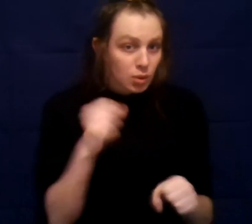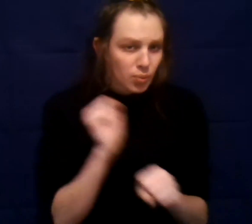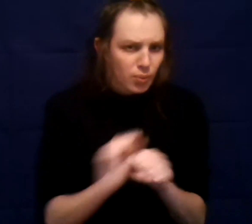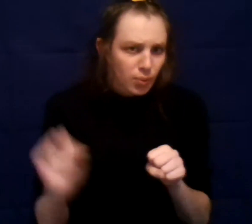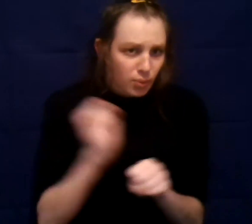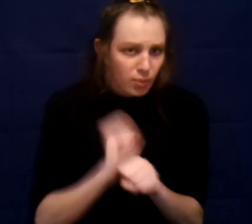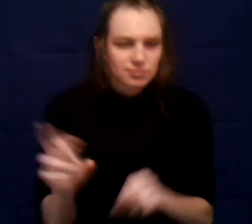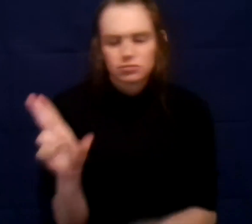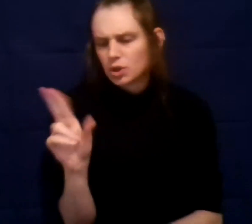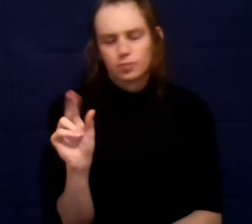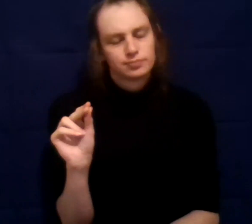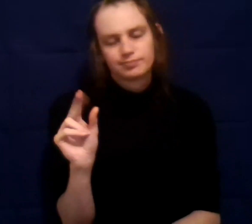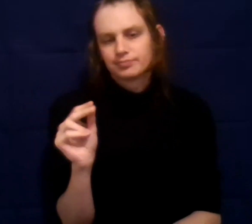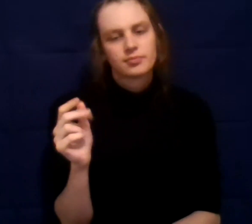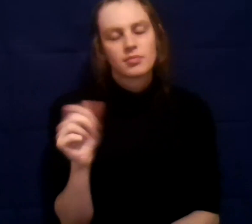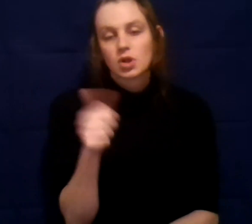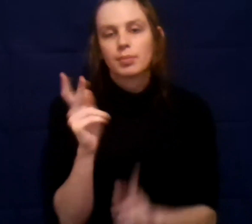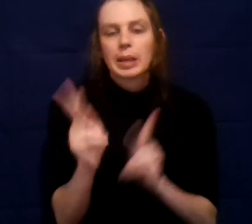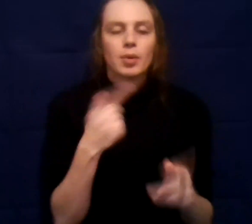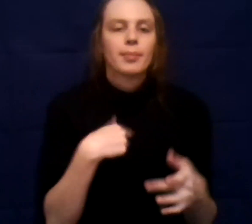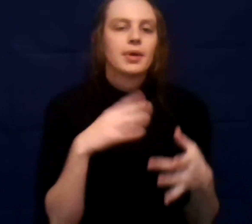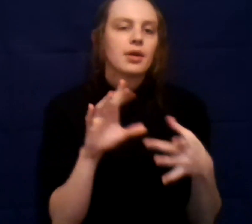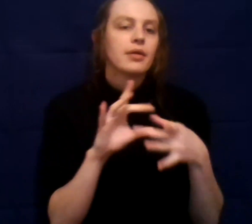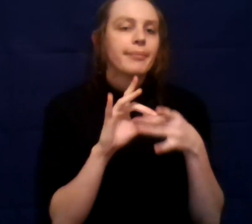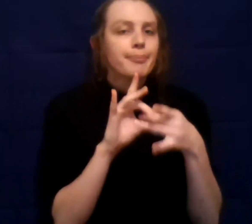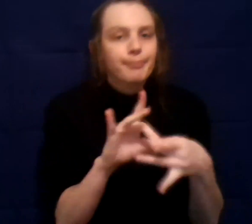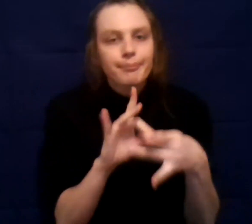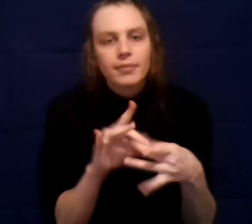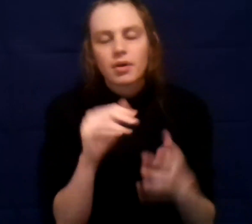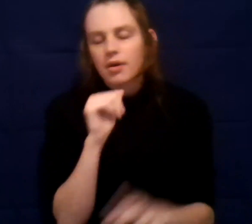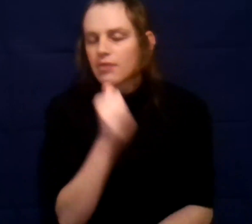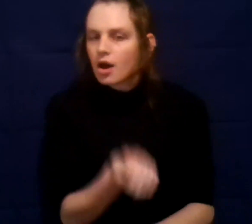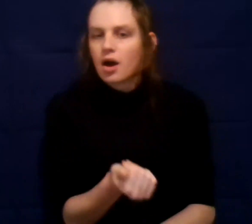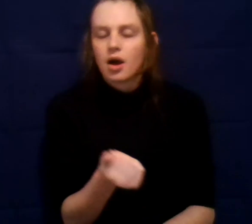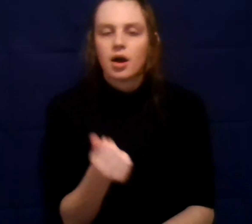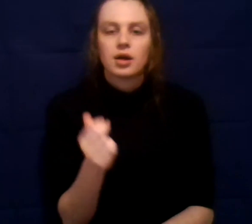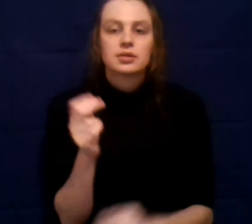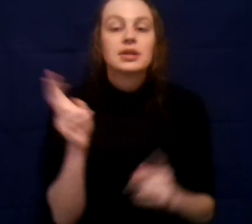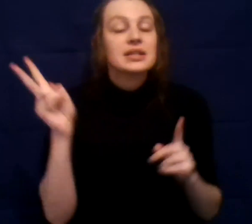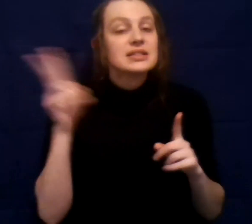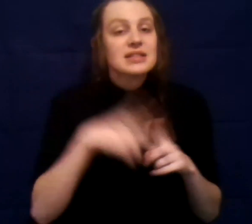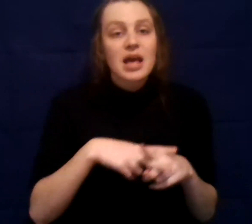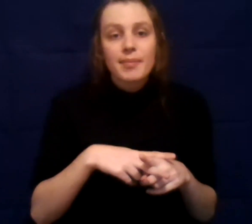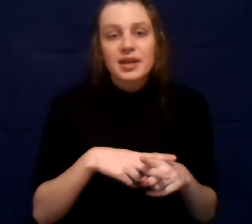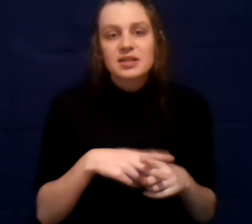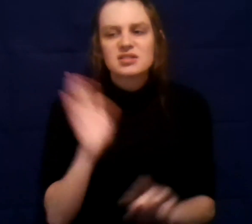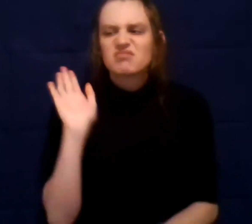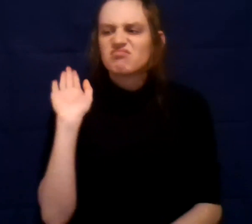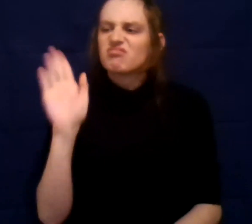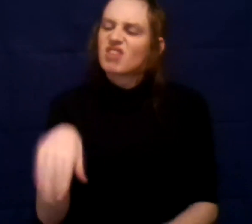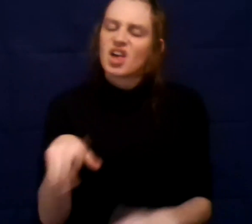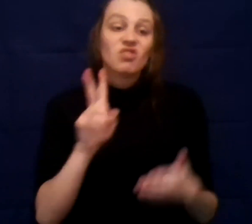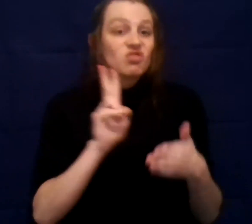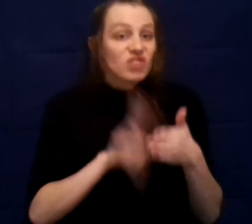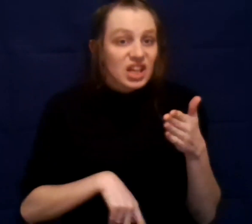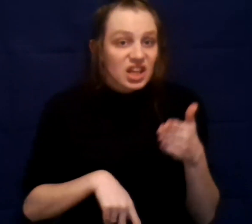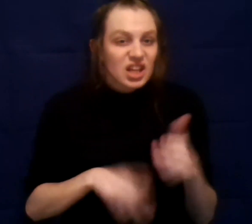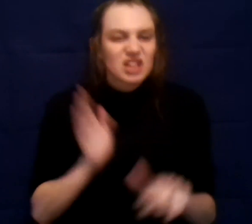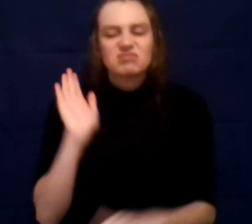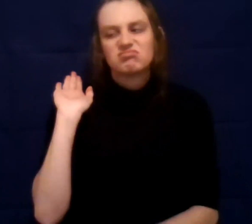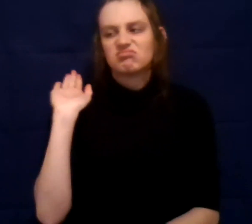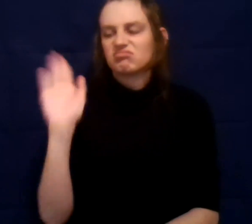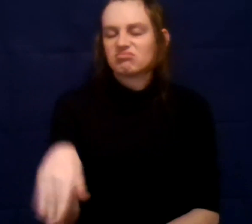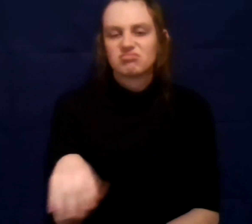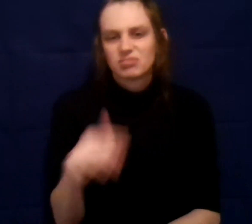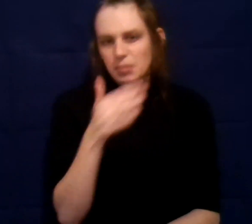people. I wasn't doing much of like the assignments, the reading, and I was kind of crawling out of my own